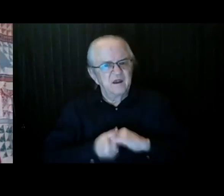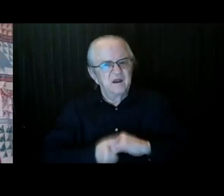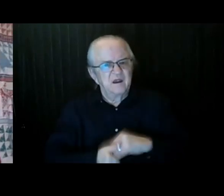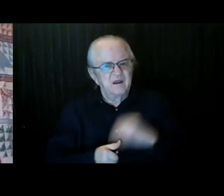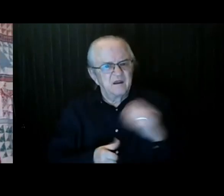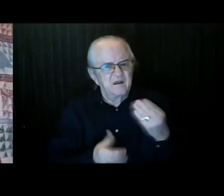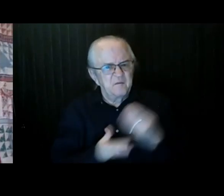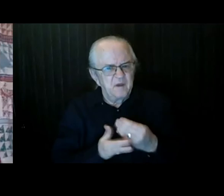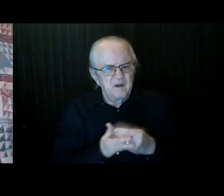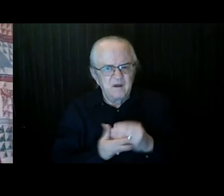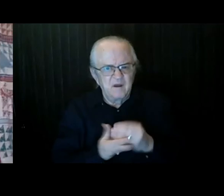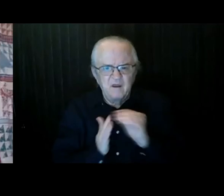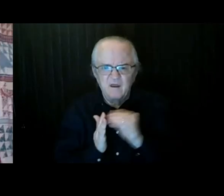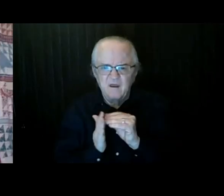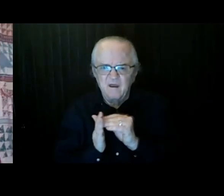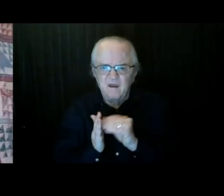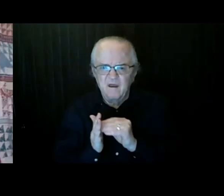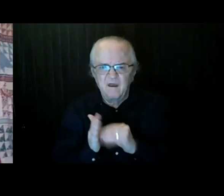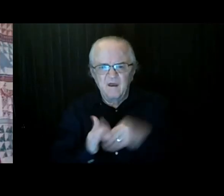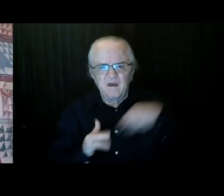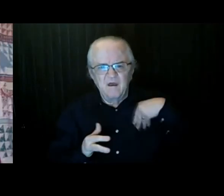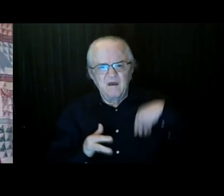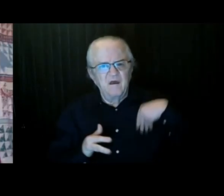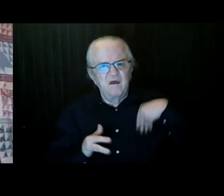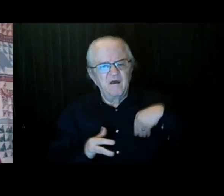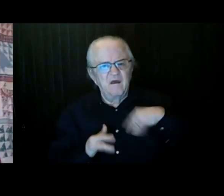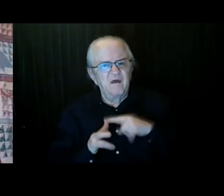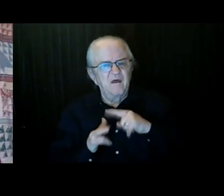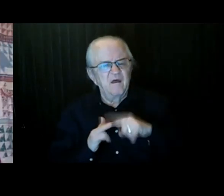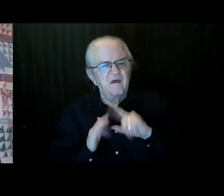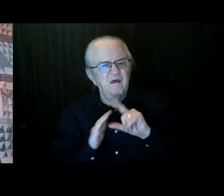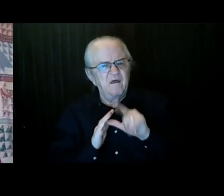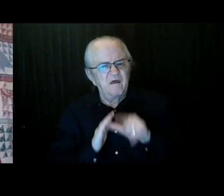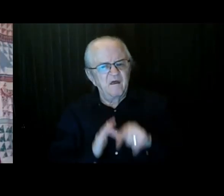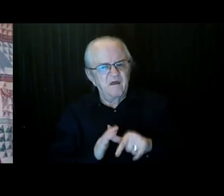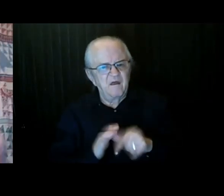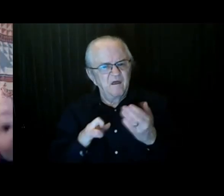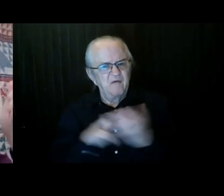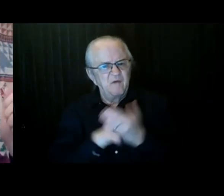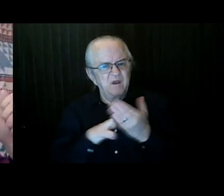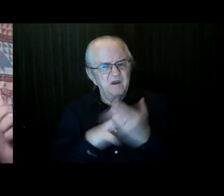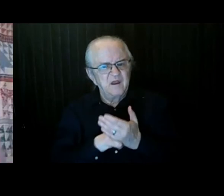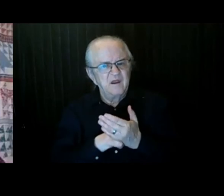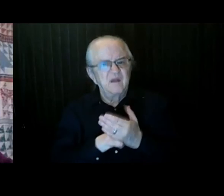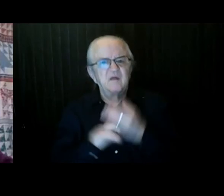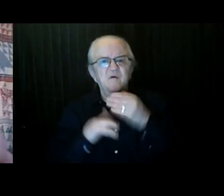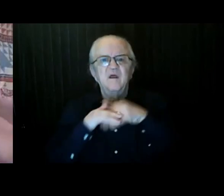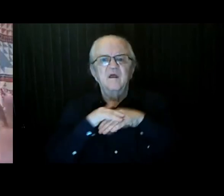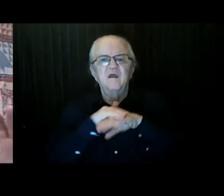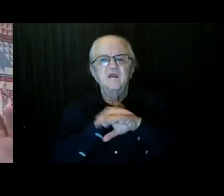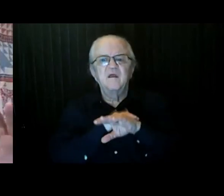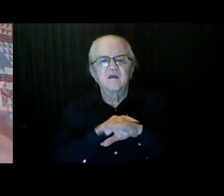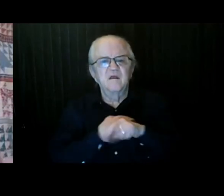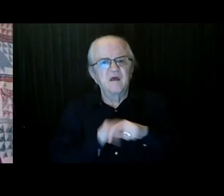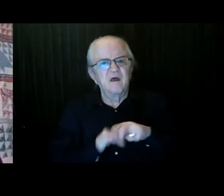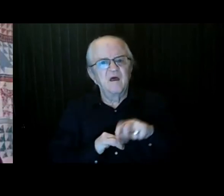things down on a little pad he had, and he'd stick it in his pocket, and then eventually, with the tickets he had, we went inside up all these